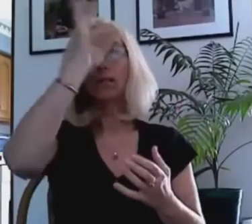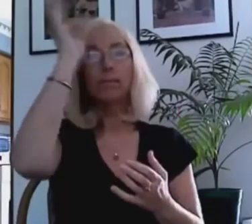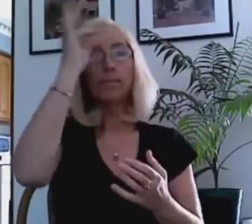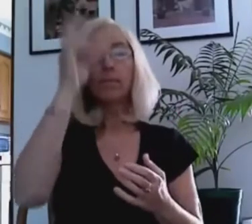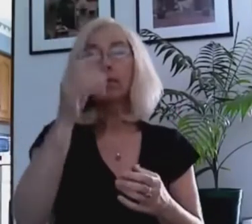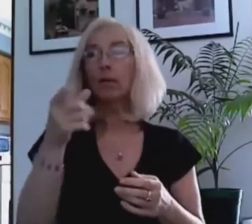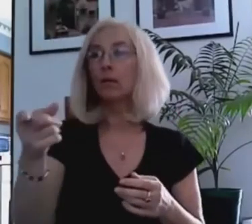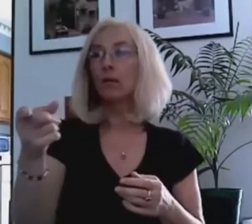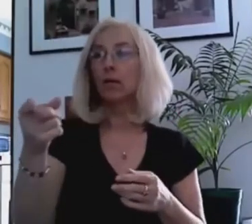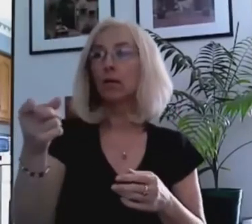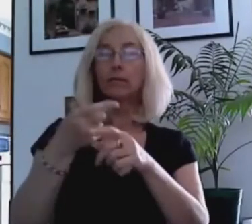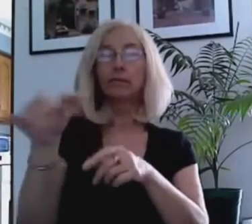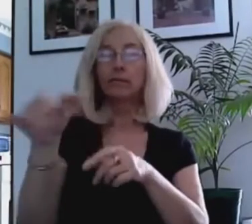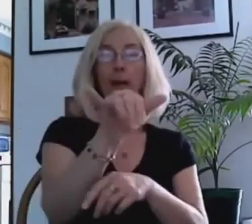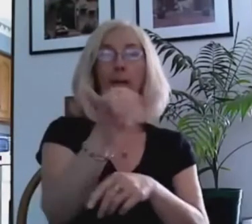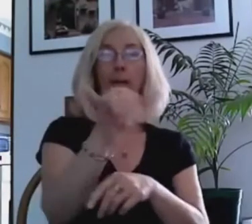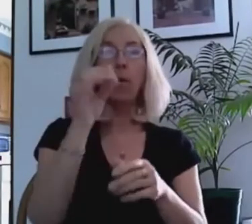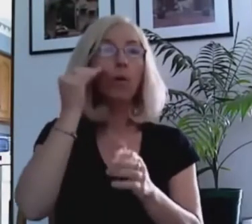cookbook,